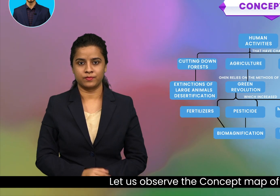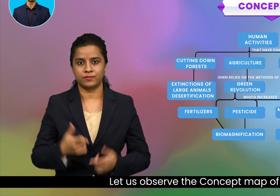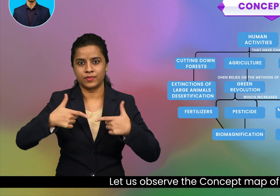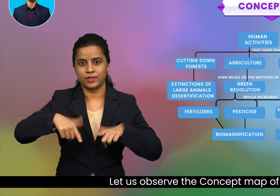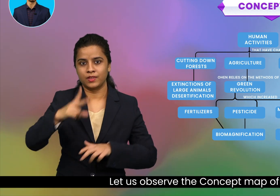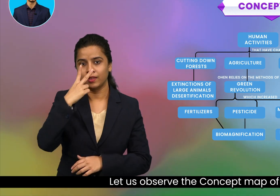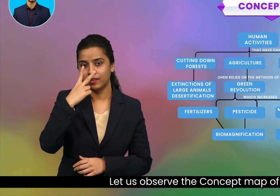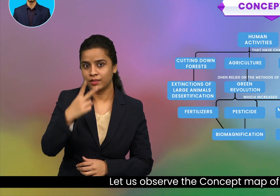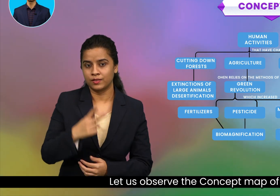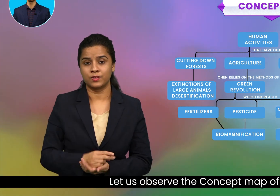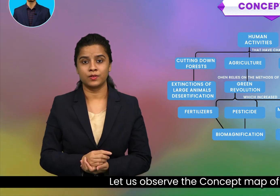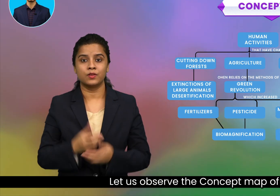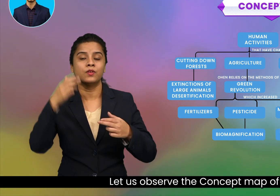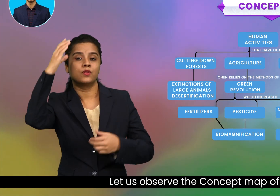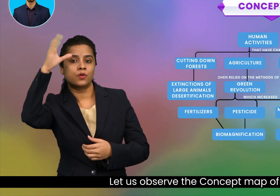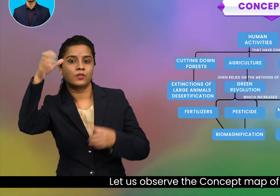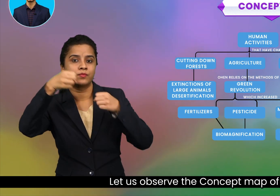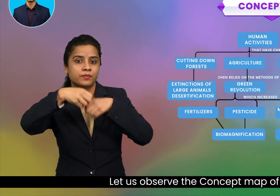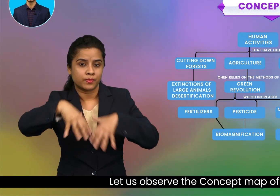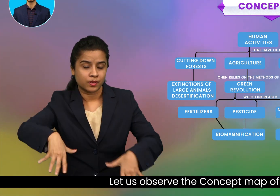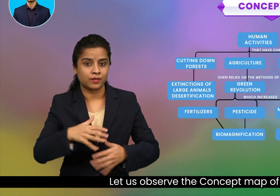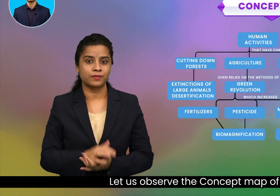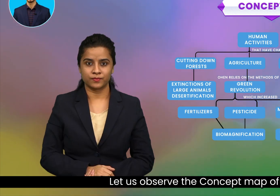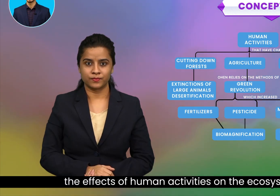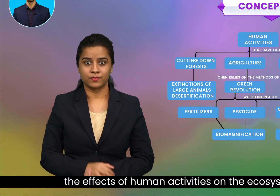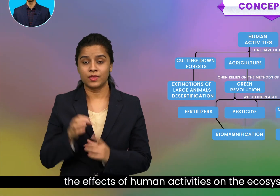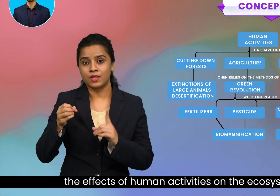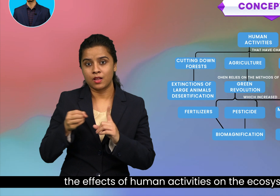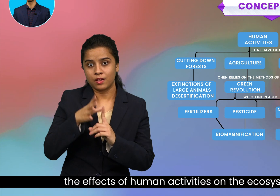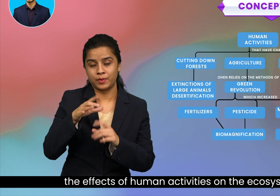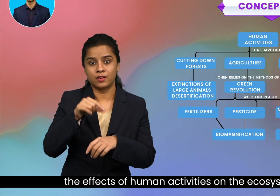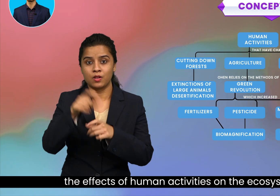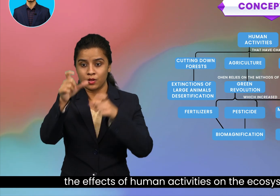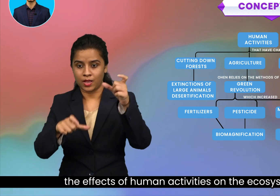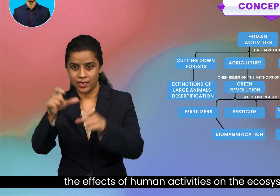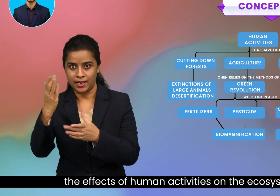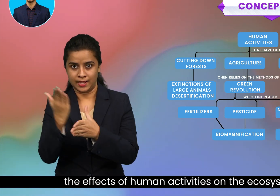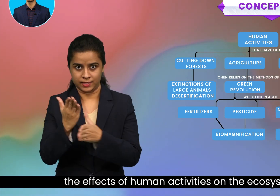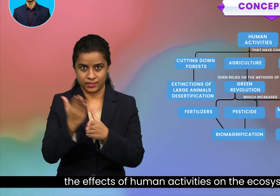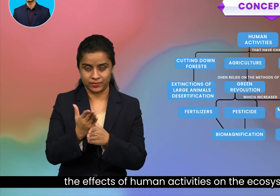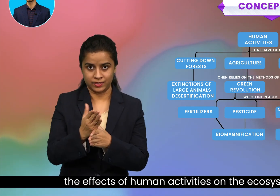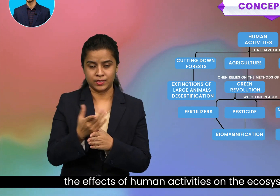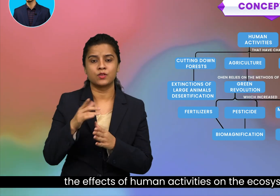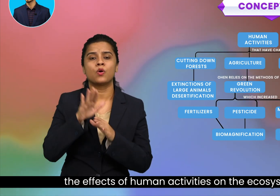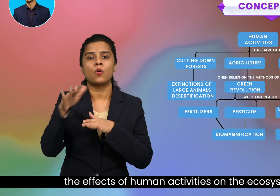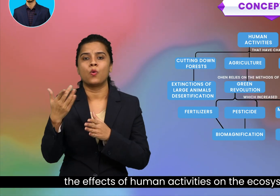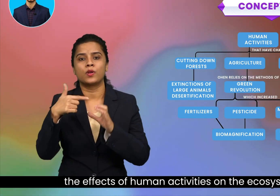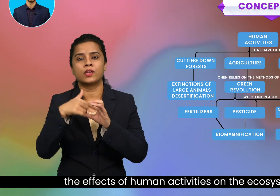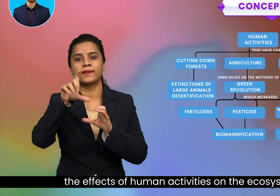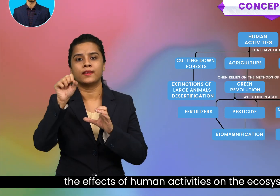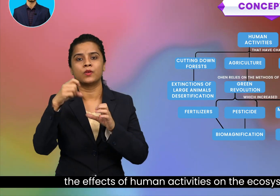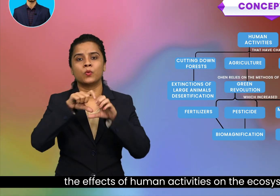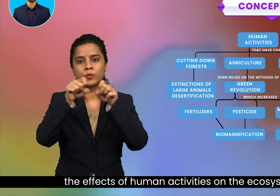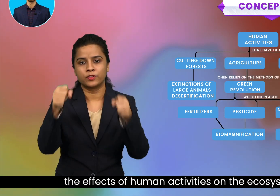Let us observe the concept map of the effects of human activities on the ecosystem here.